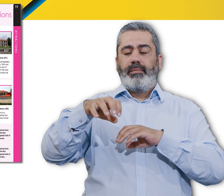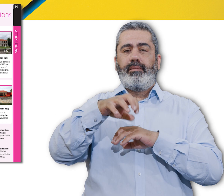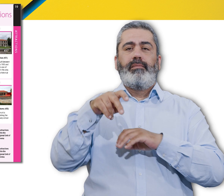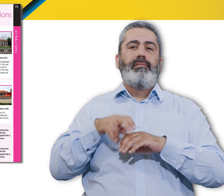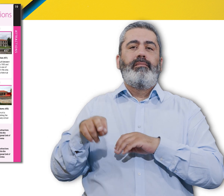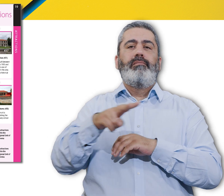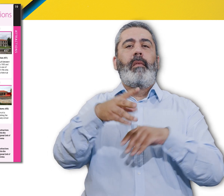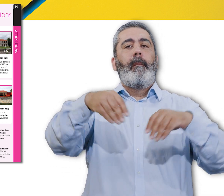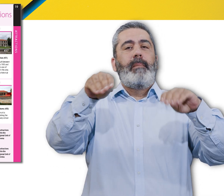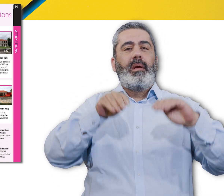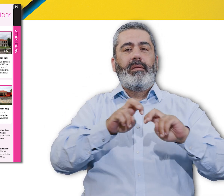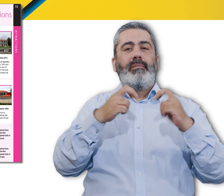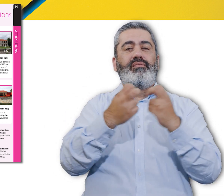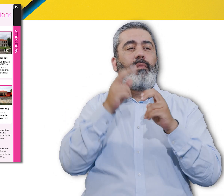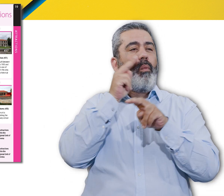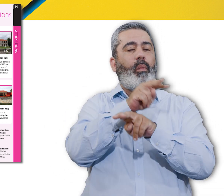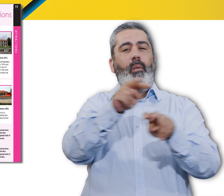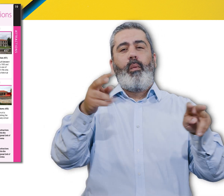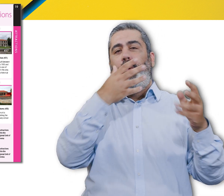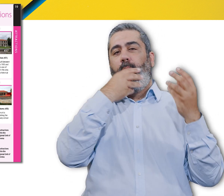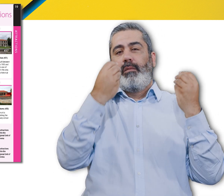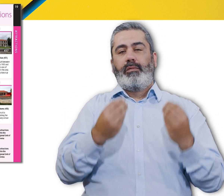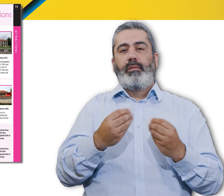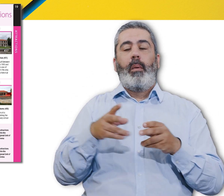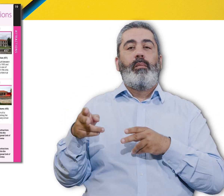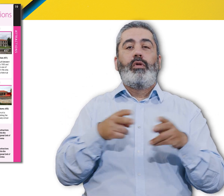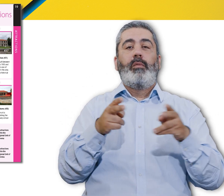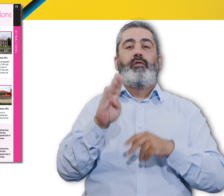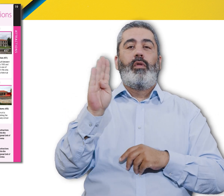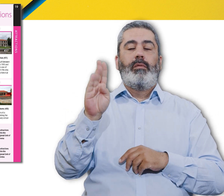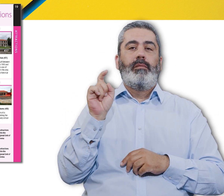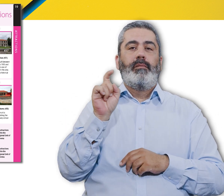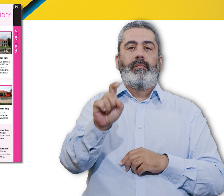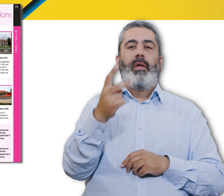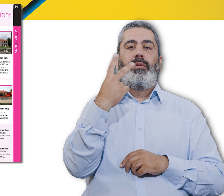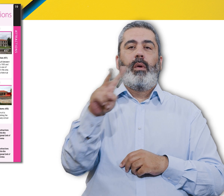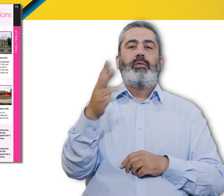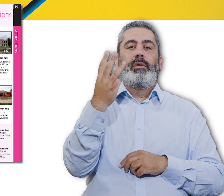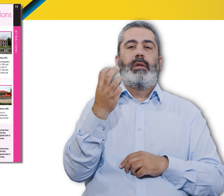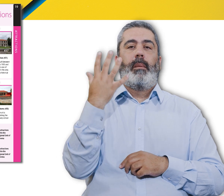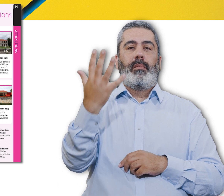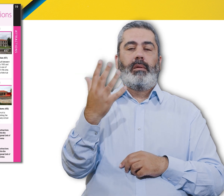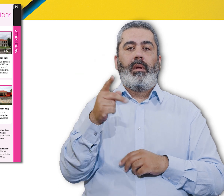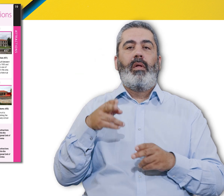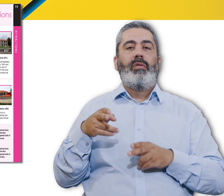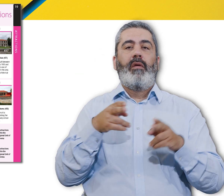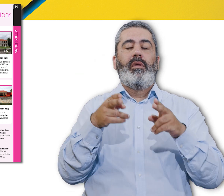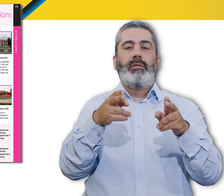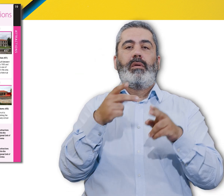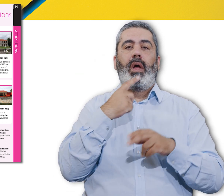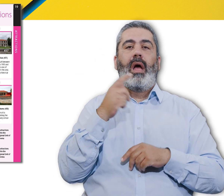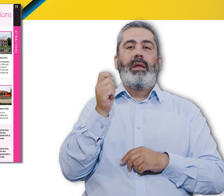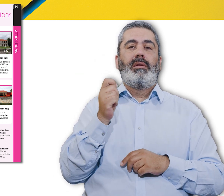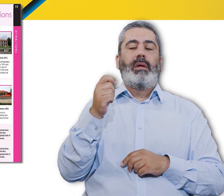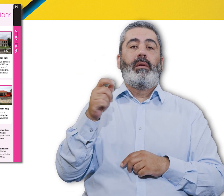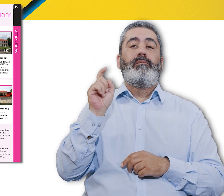with kiosk, signs and area for picnics. Voidomatis River, number 235, location: Aristit,